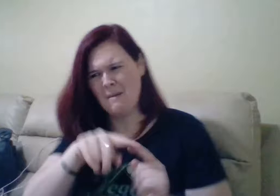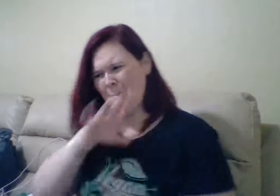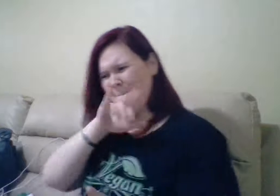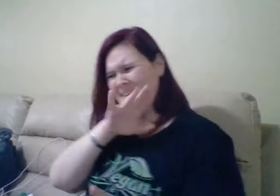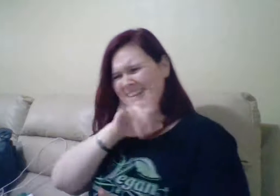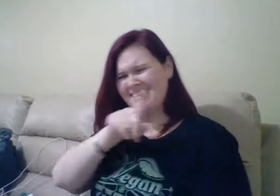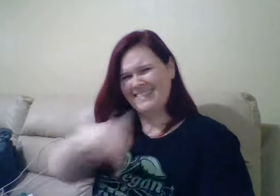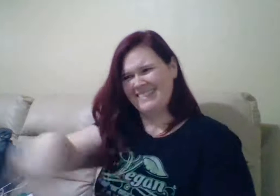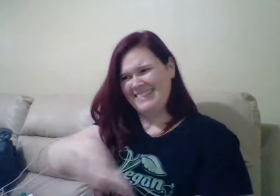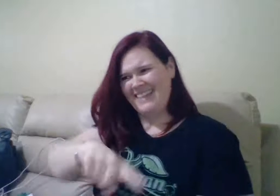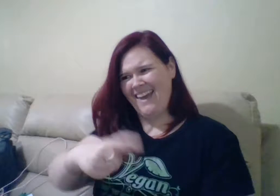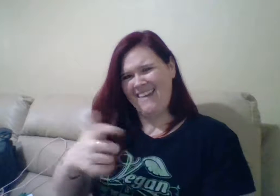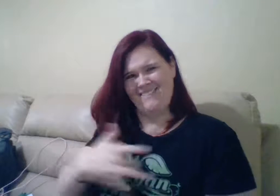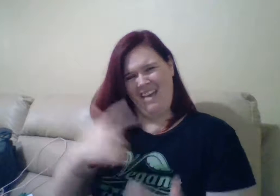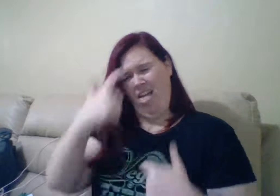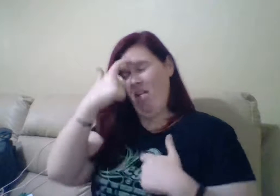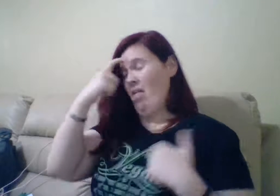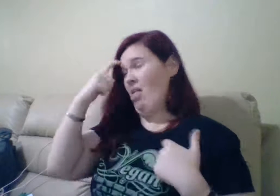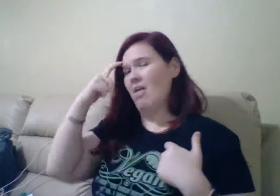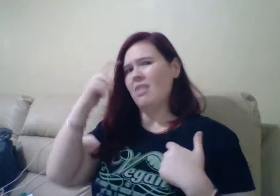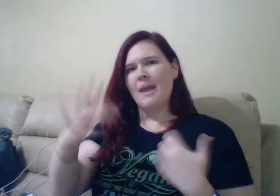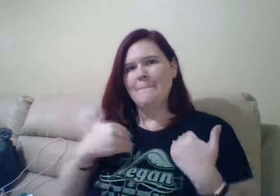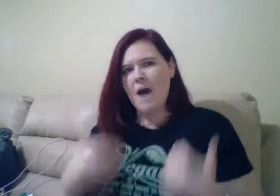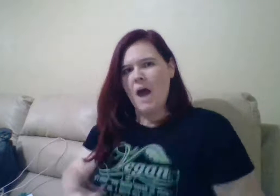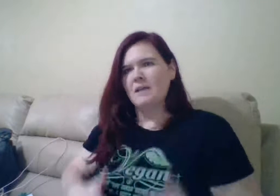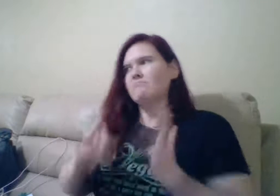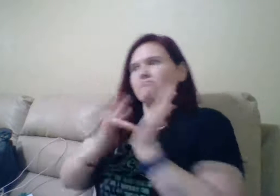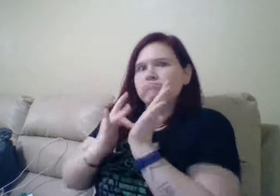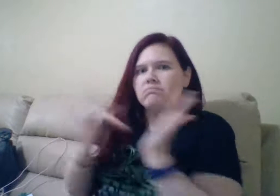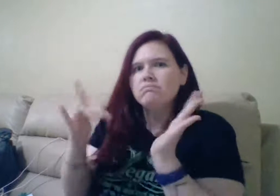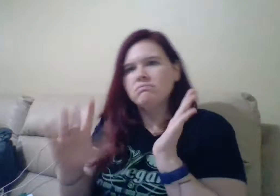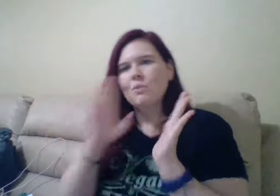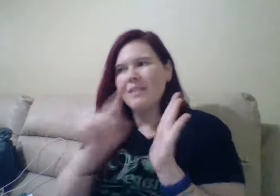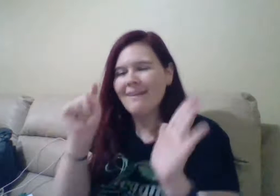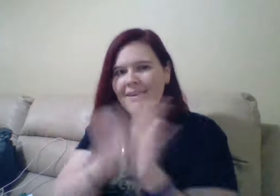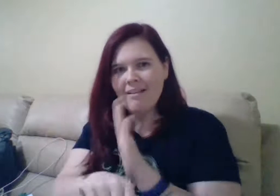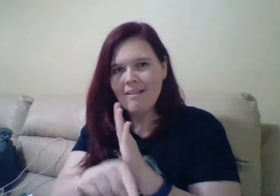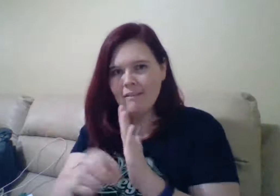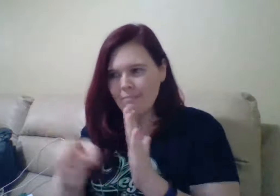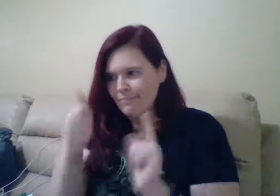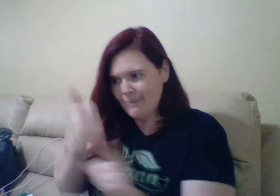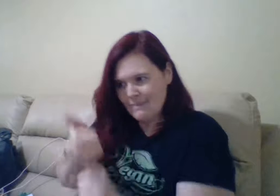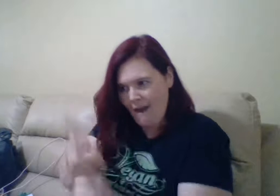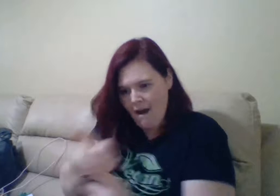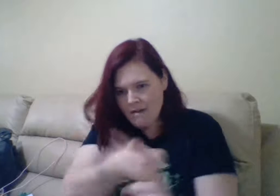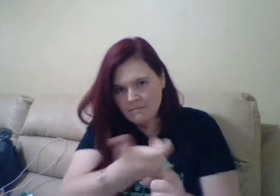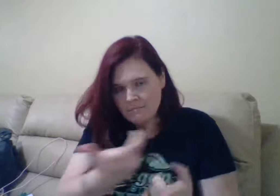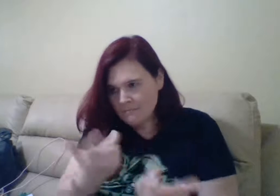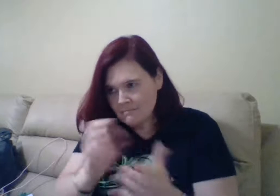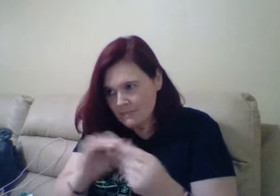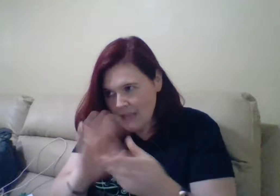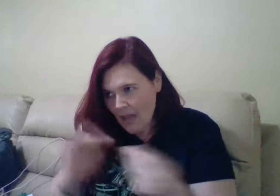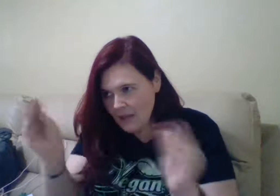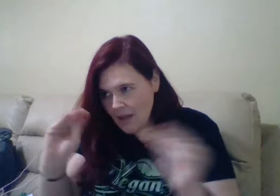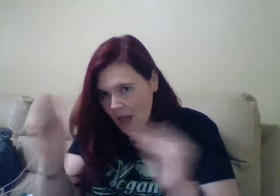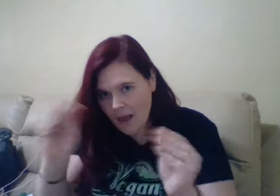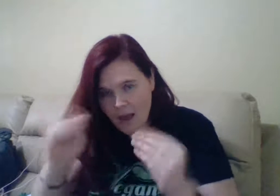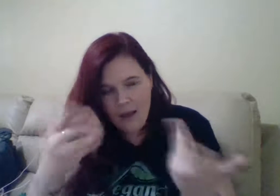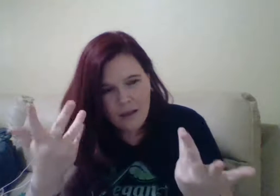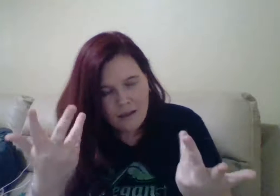are being exploited and they're not ultimately going to be killed? Do they not have any say in what's traumatizing? And also what's really, really crazy is why